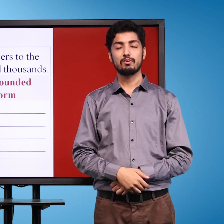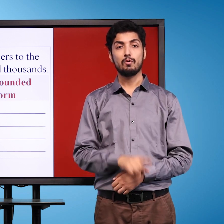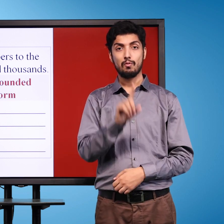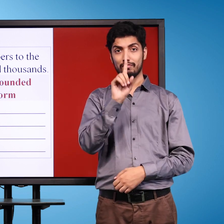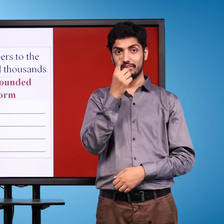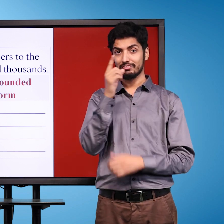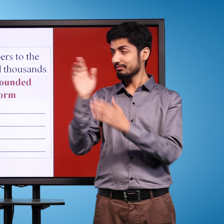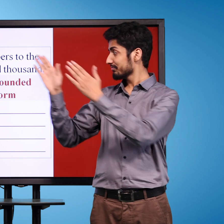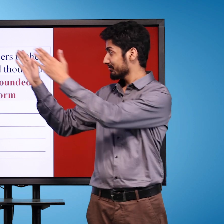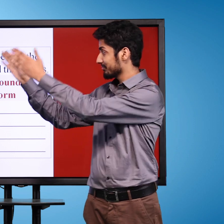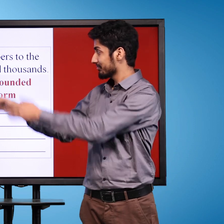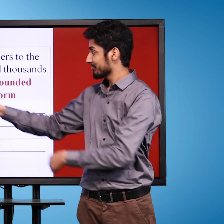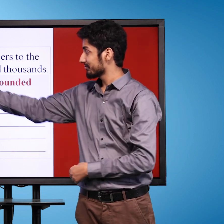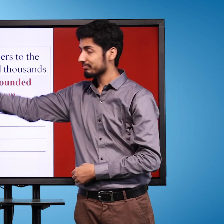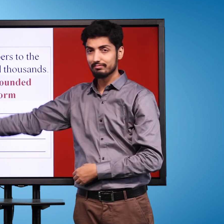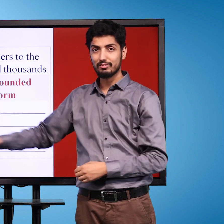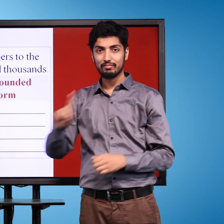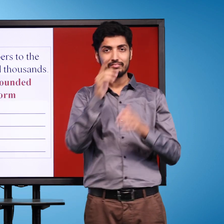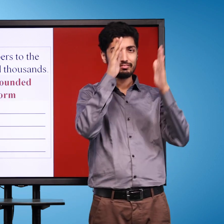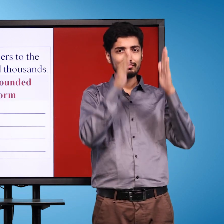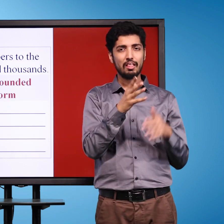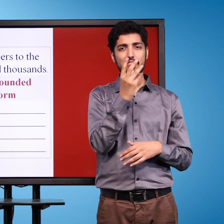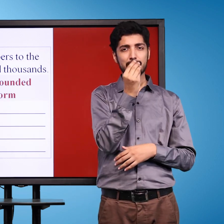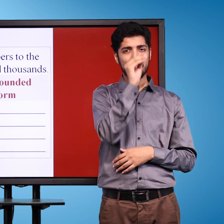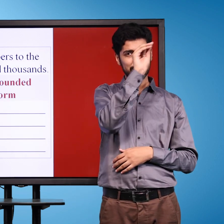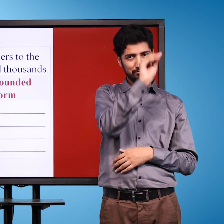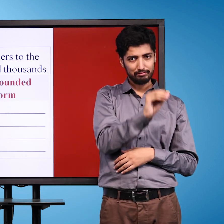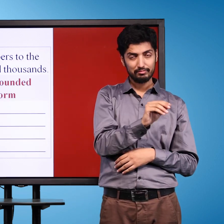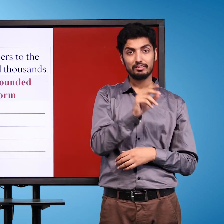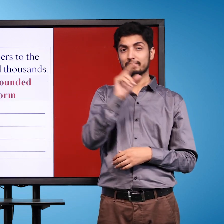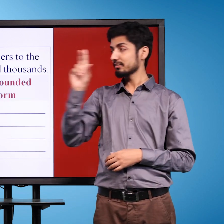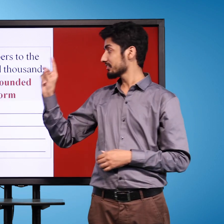We have 3 columns. Column 1 heading is Given Number.